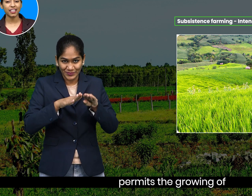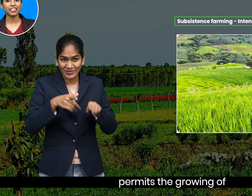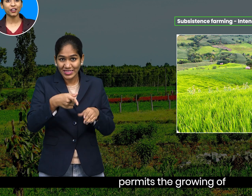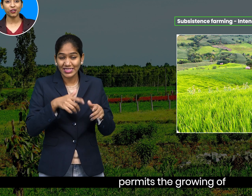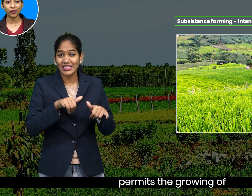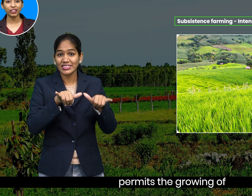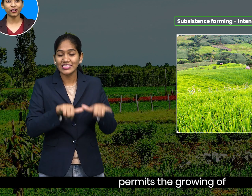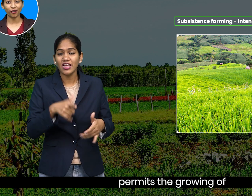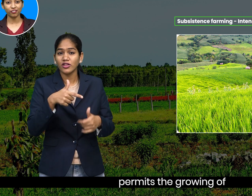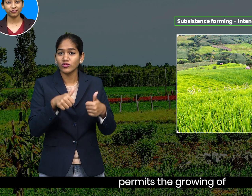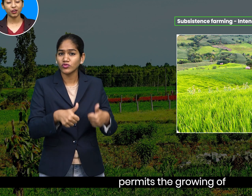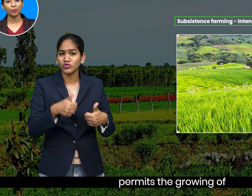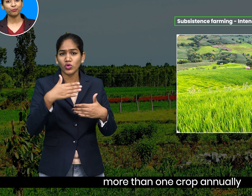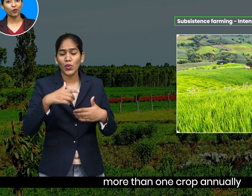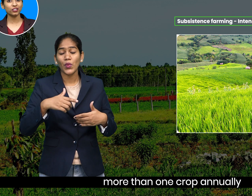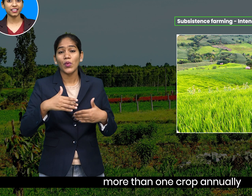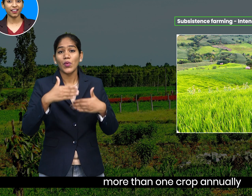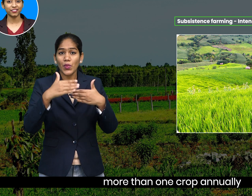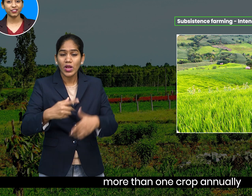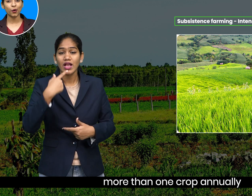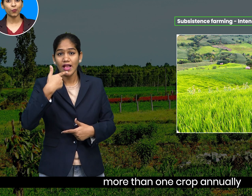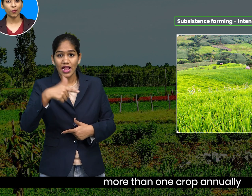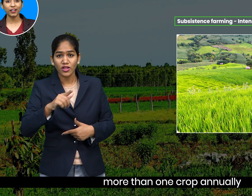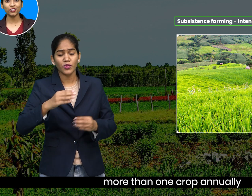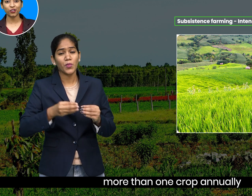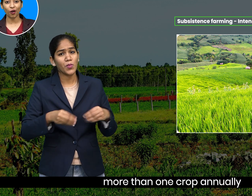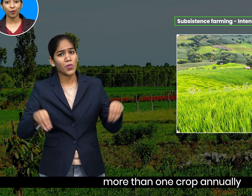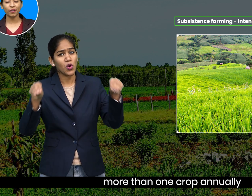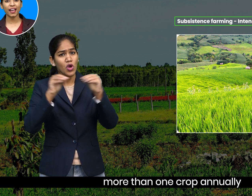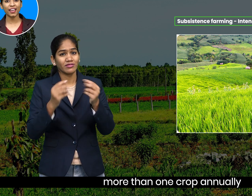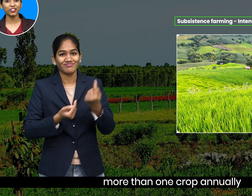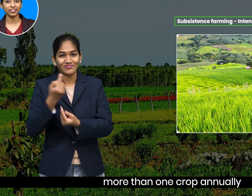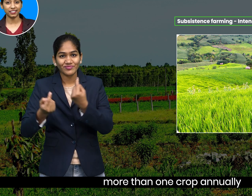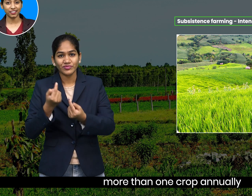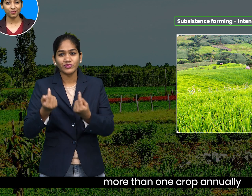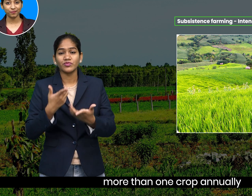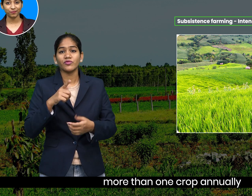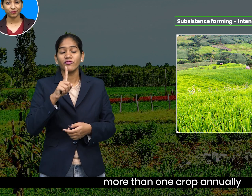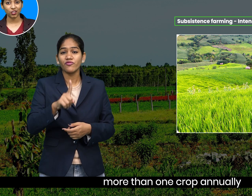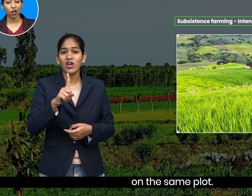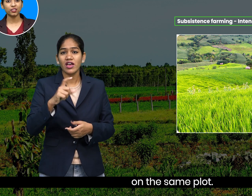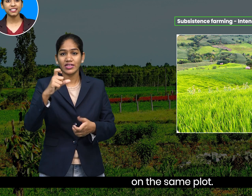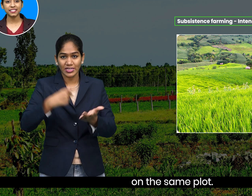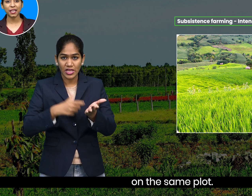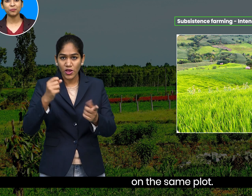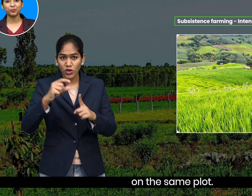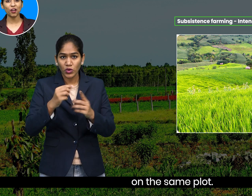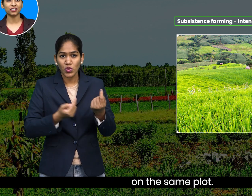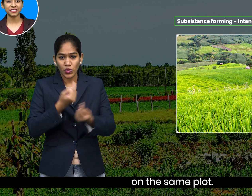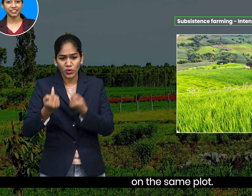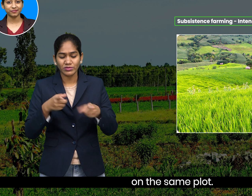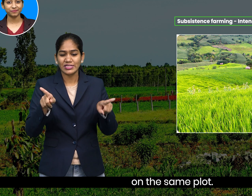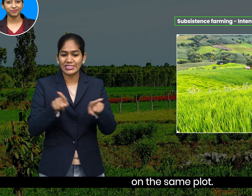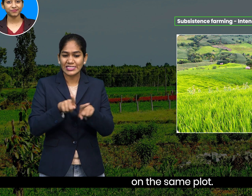permits the growing of more than one crop annually on the same